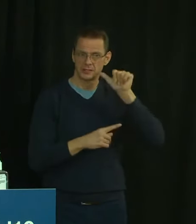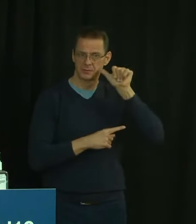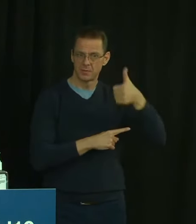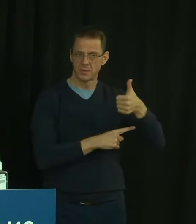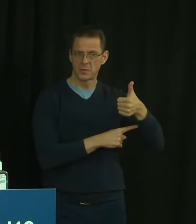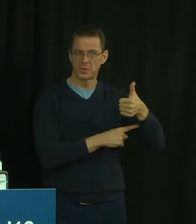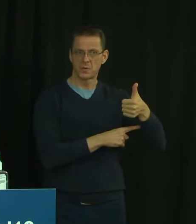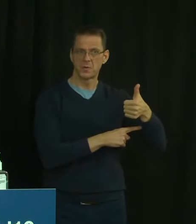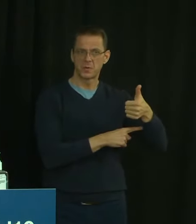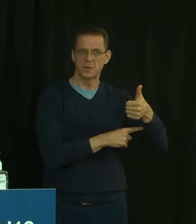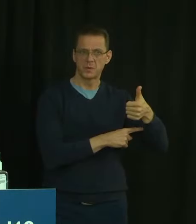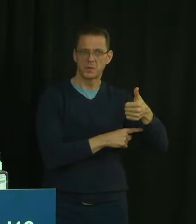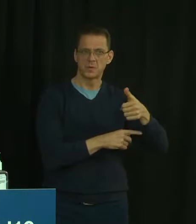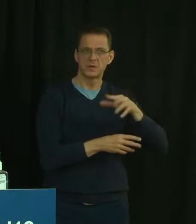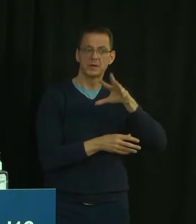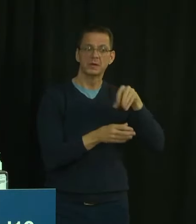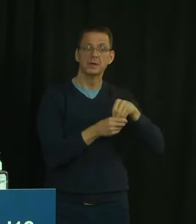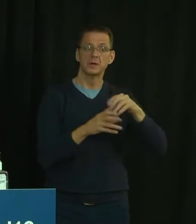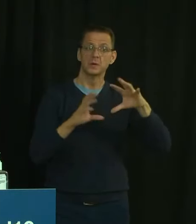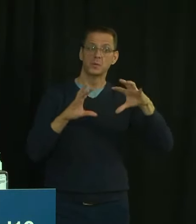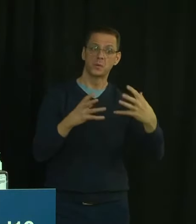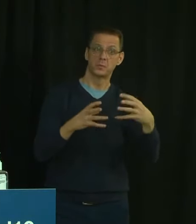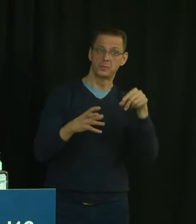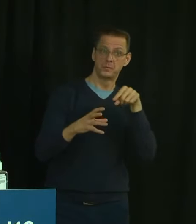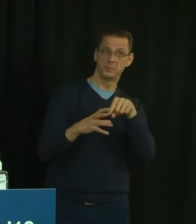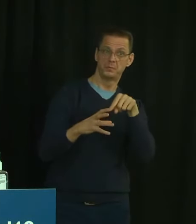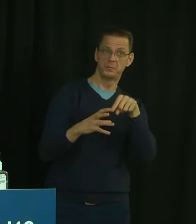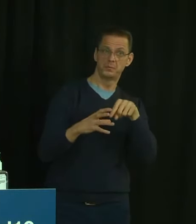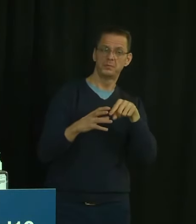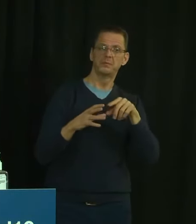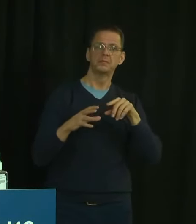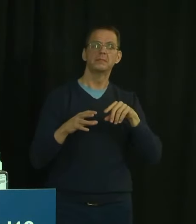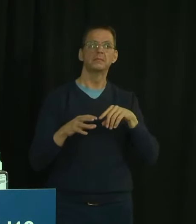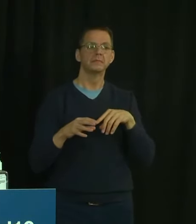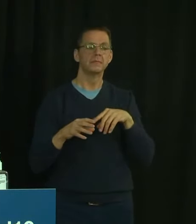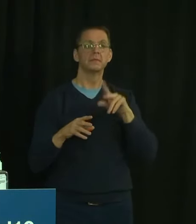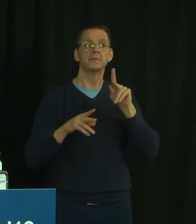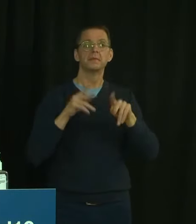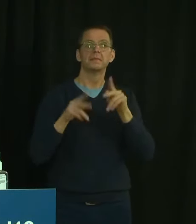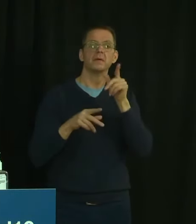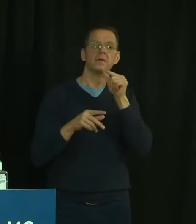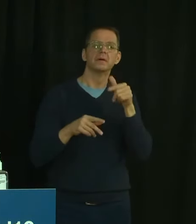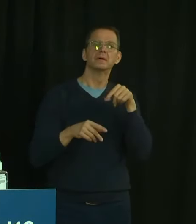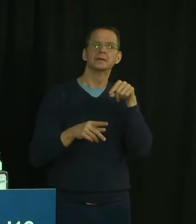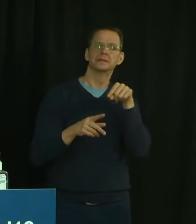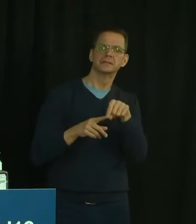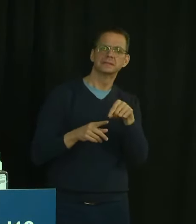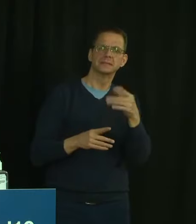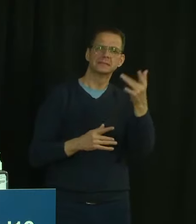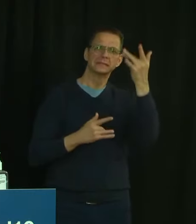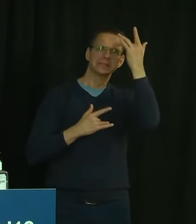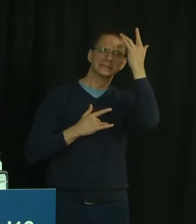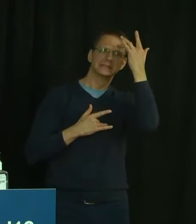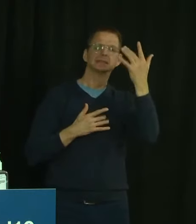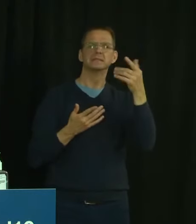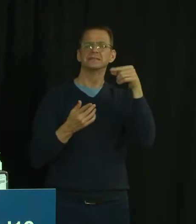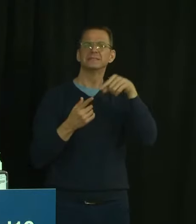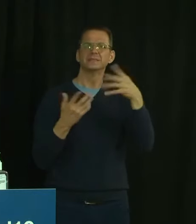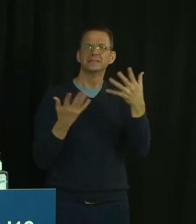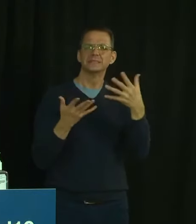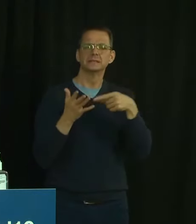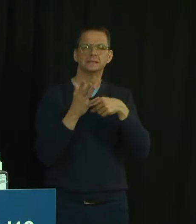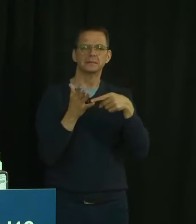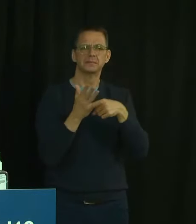that put them at high risk of severe outcomes if they contract COVID-19. This means that cancer